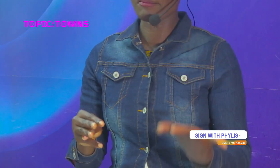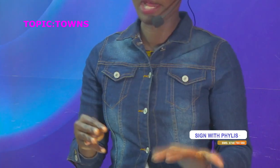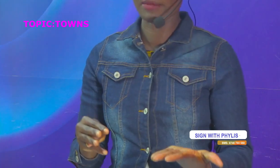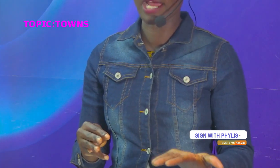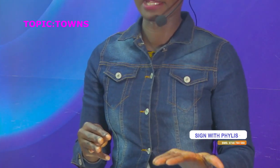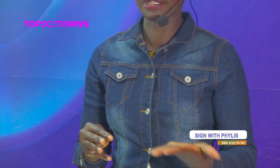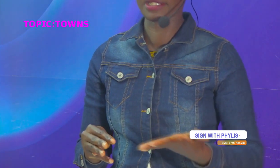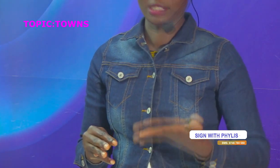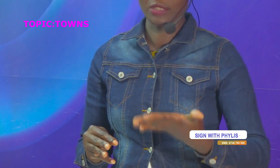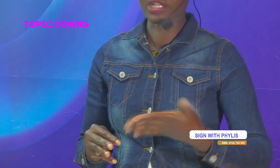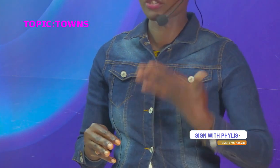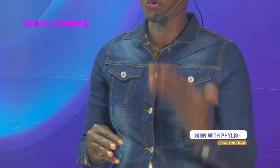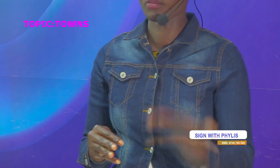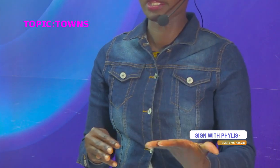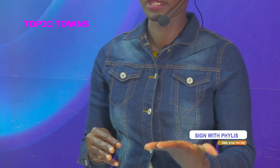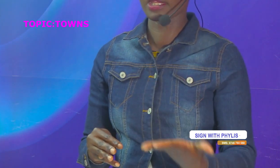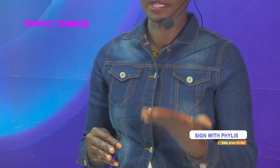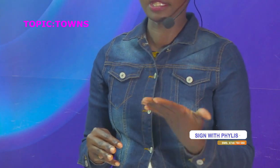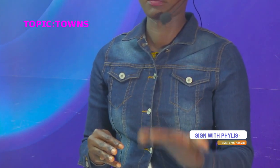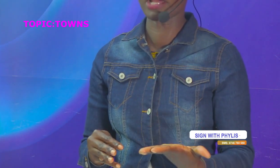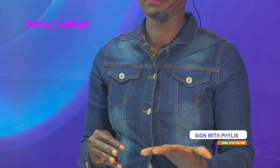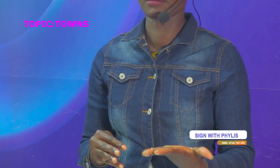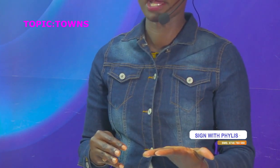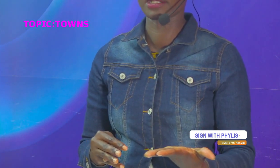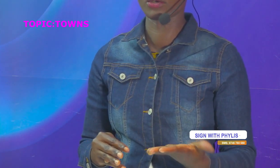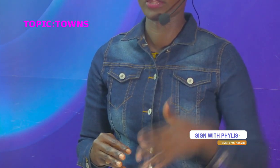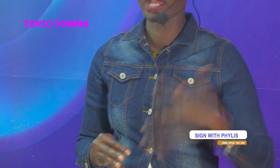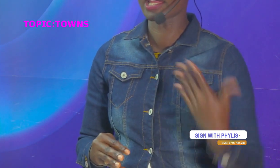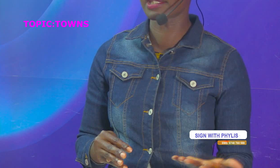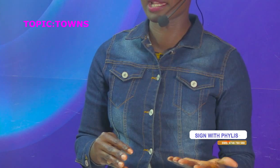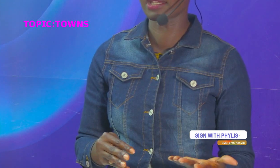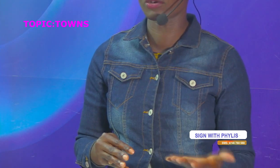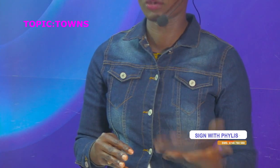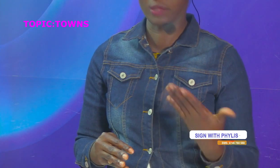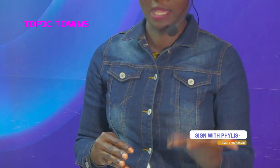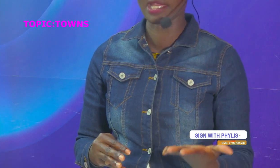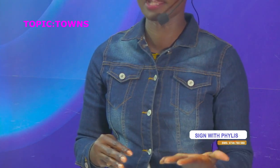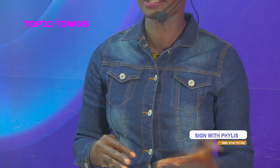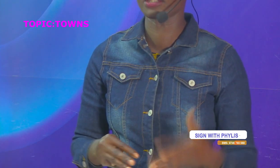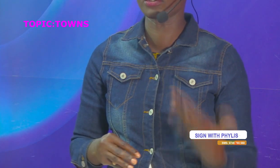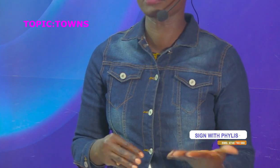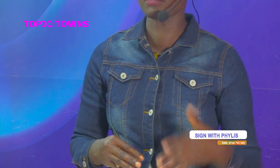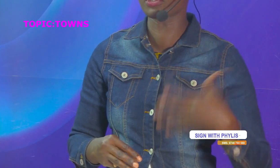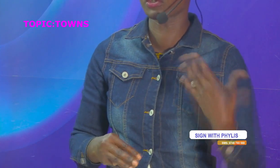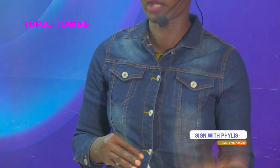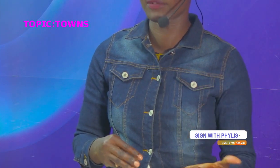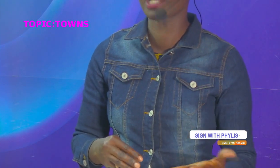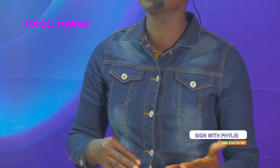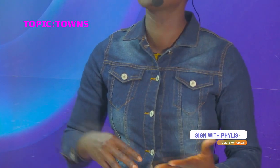hand, you just open this palm hand on the other side, or the other hand that you use, maybe it is your left hand or the